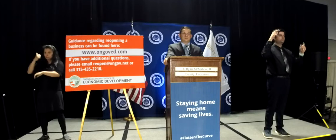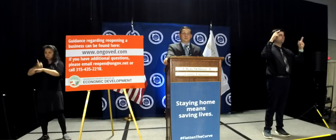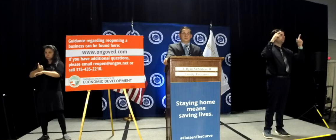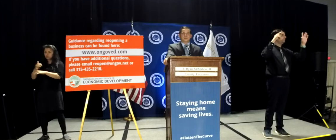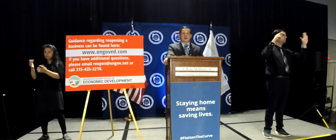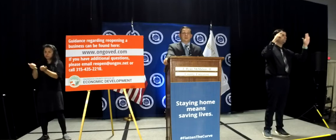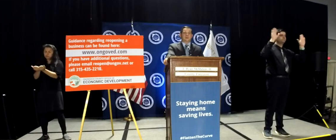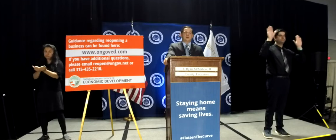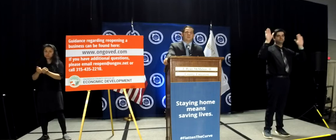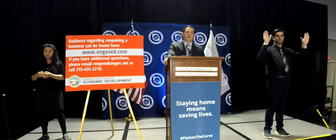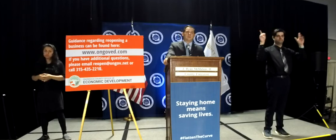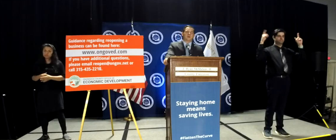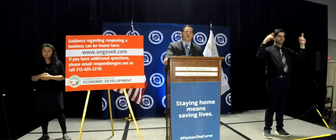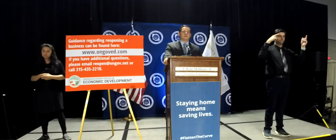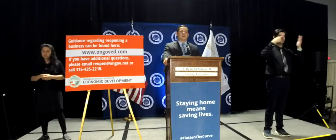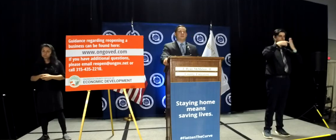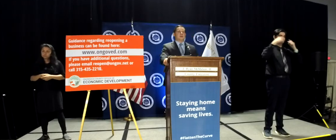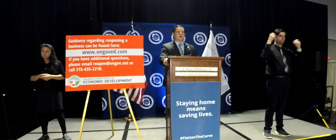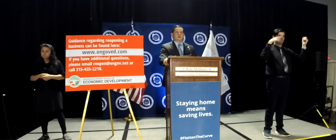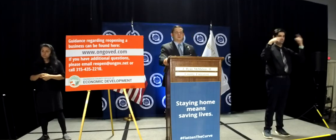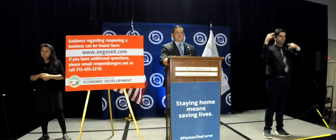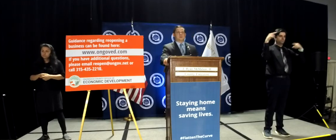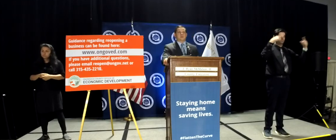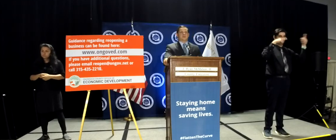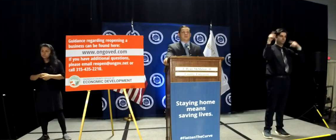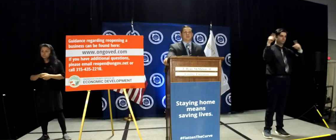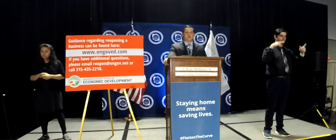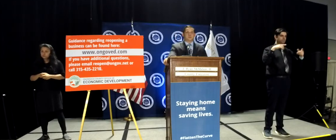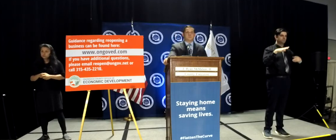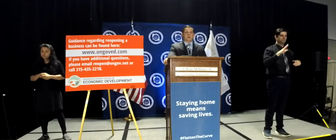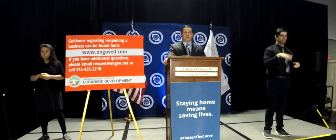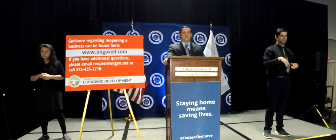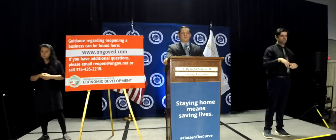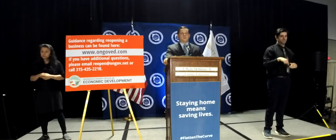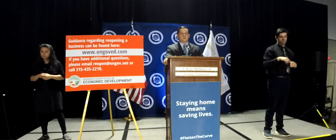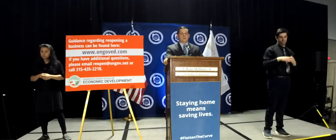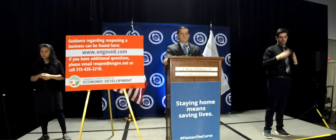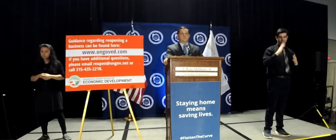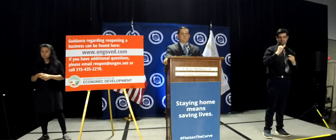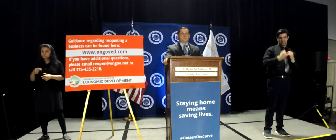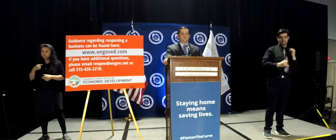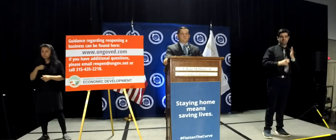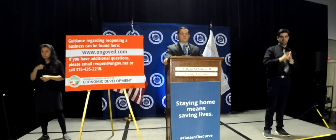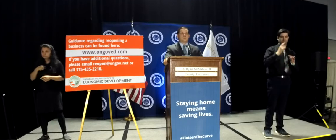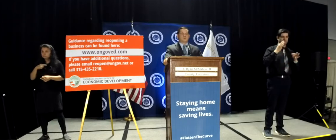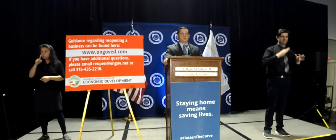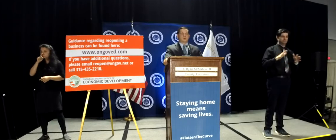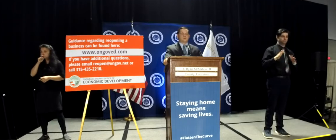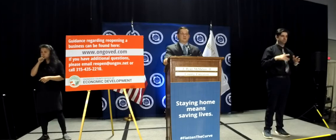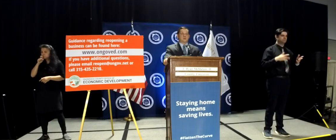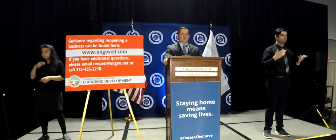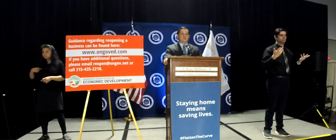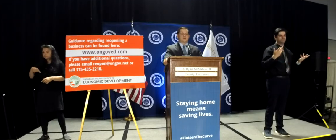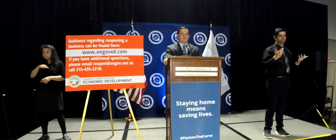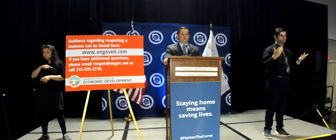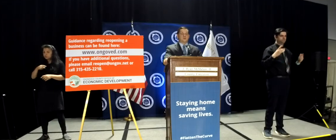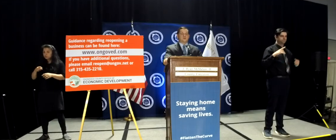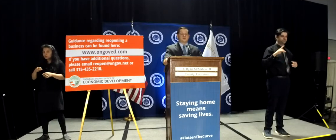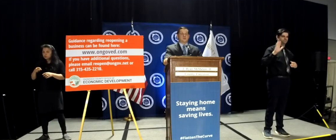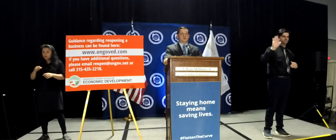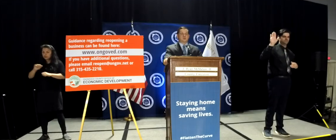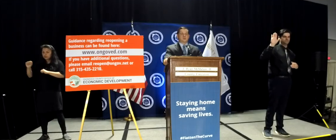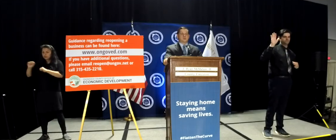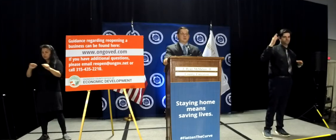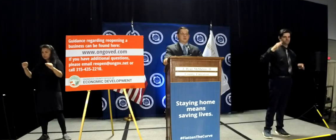to make a game day call. Yeah, and my game day call is, Chris, I'm going to leave it in their judgment. Certainly, I've talked to many different